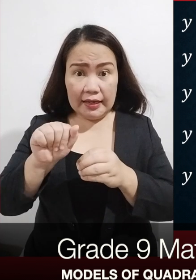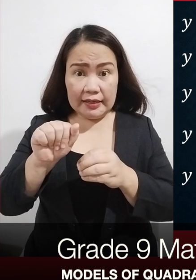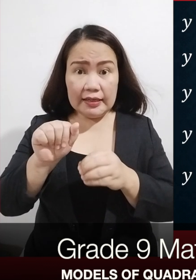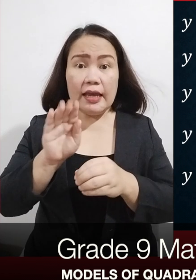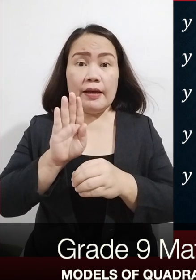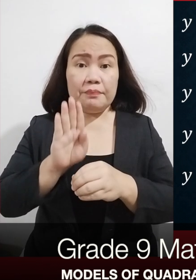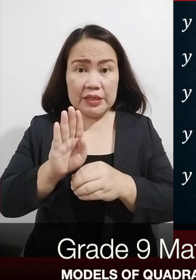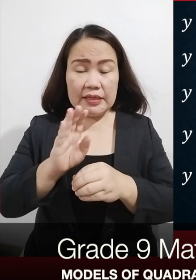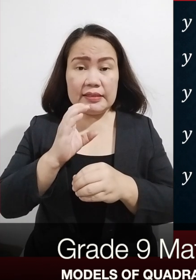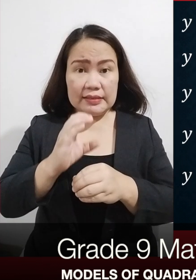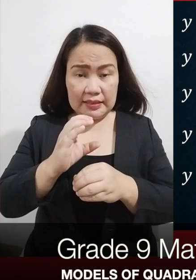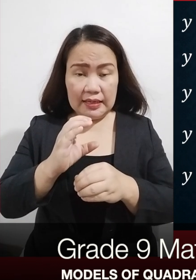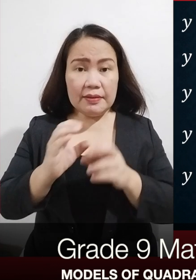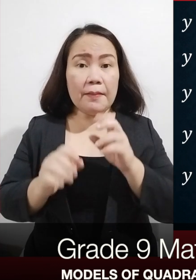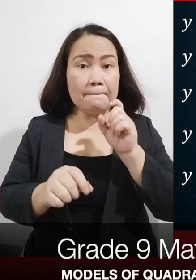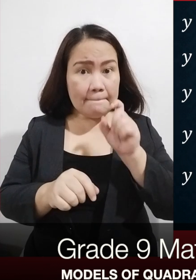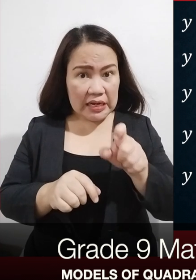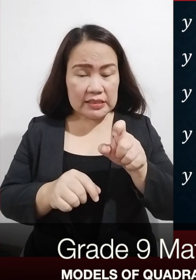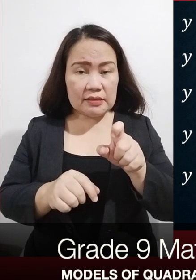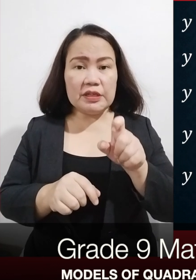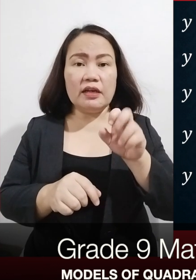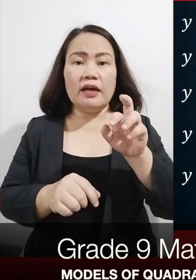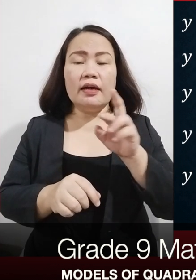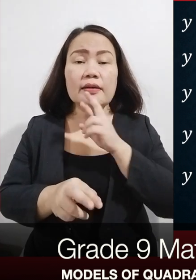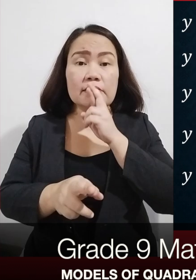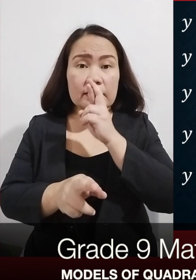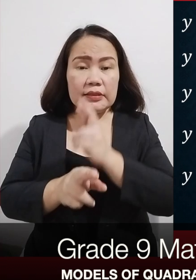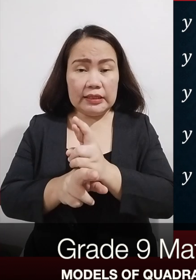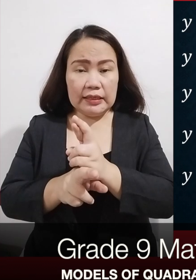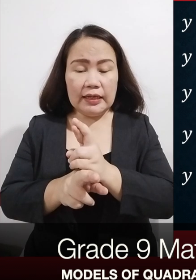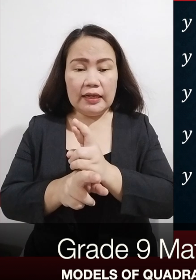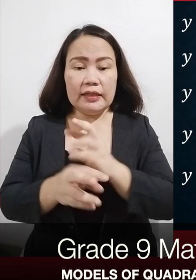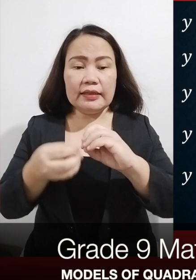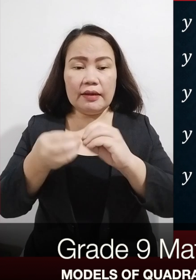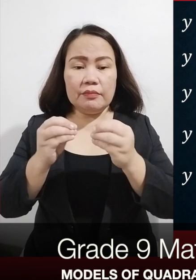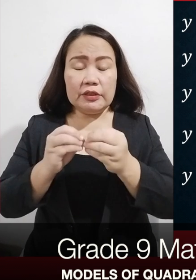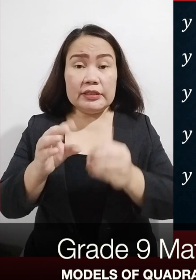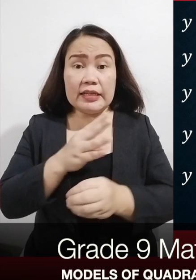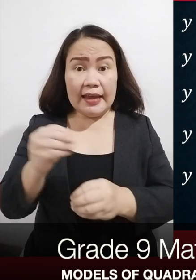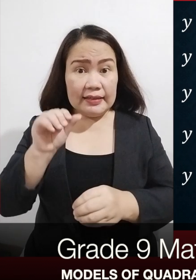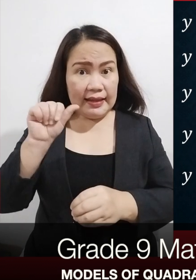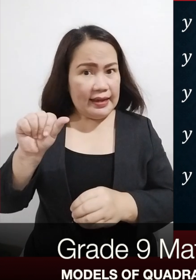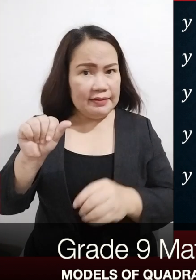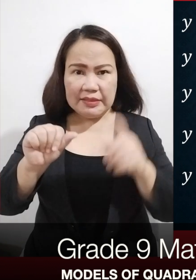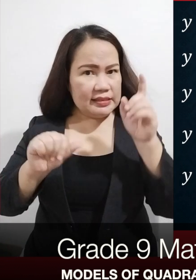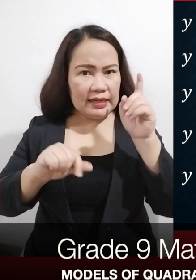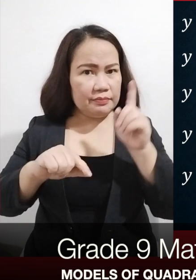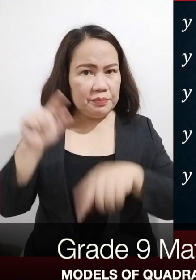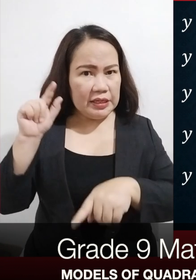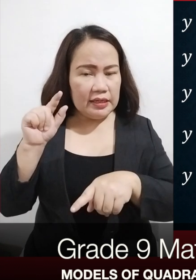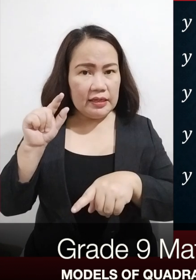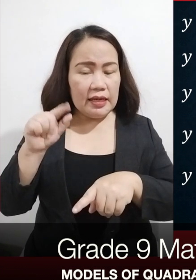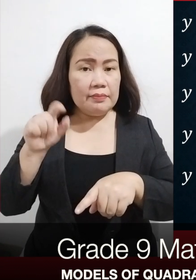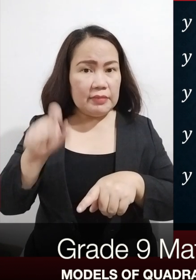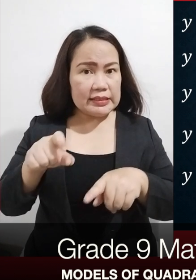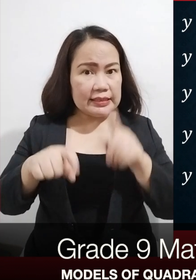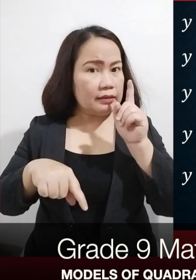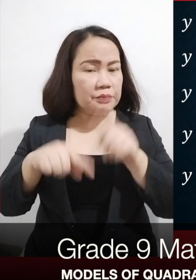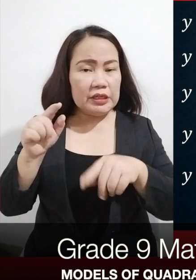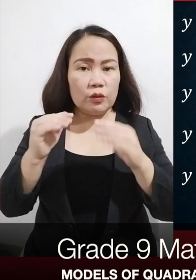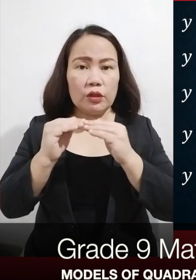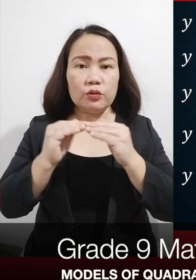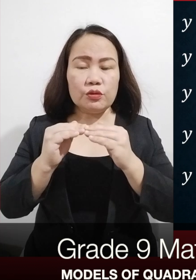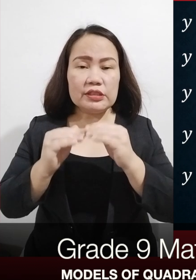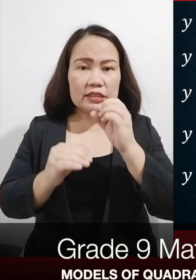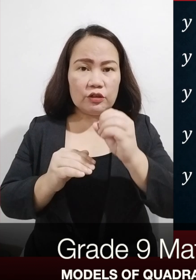be real numbers and your a should not be equal to 0. Tatandaan ito. Your a should not be equal to 0